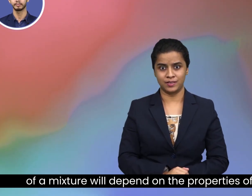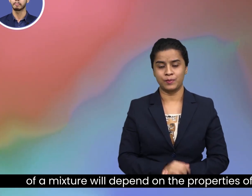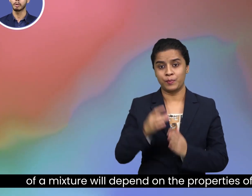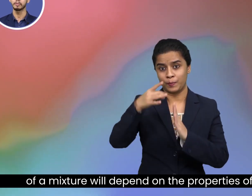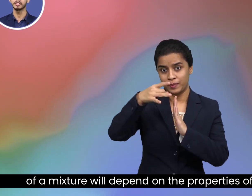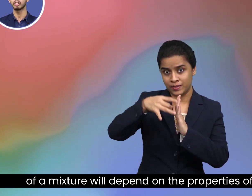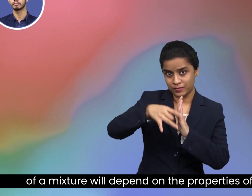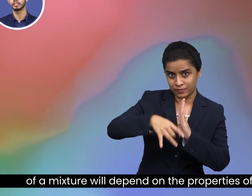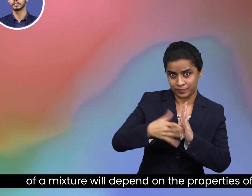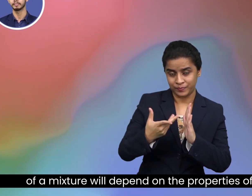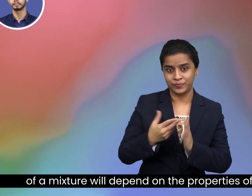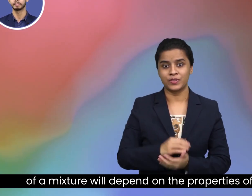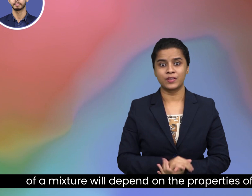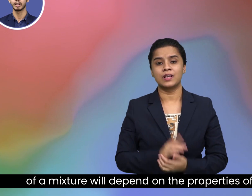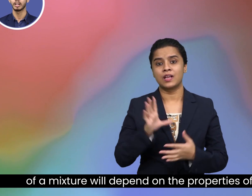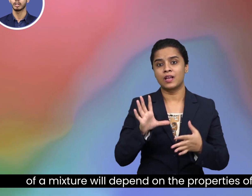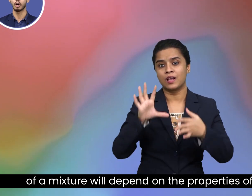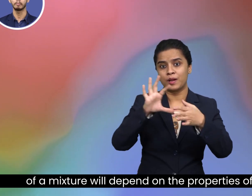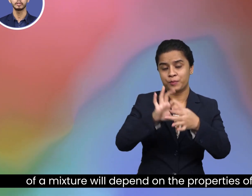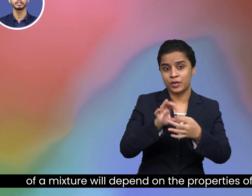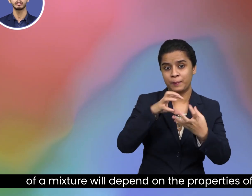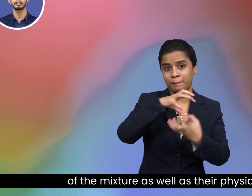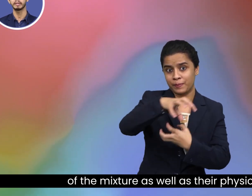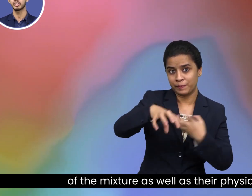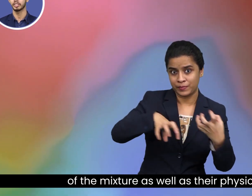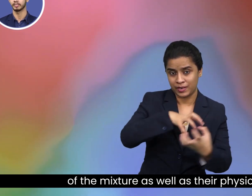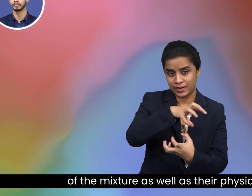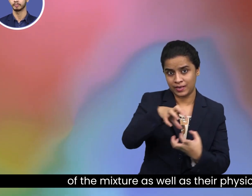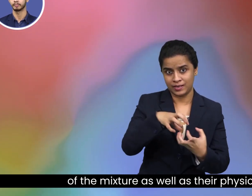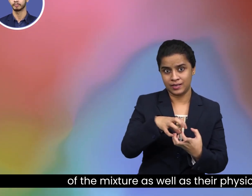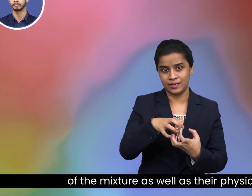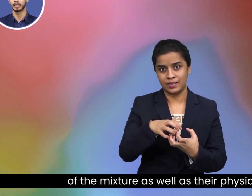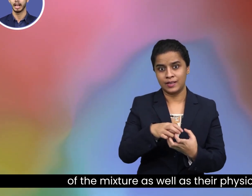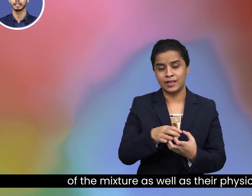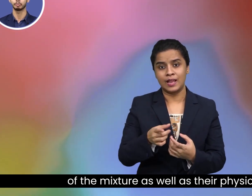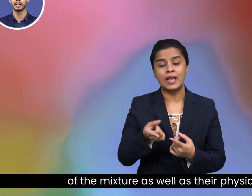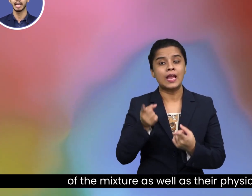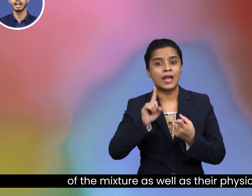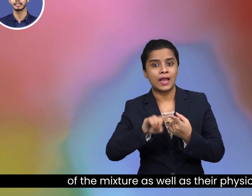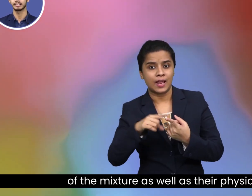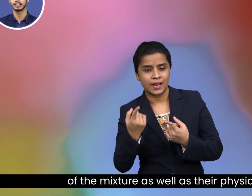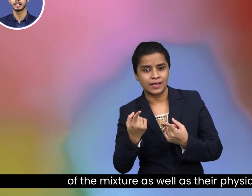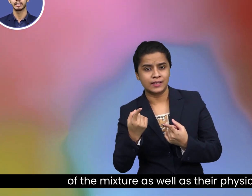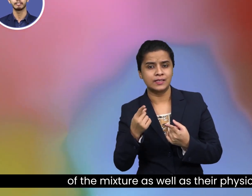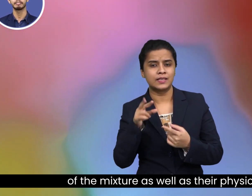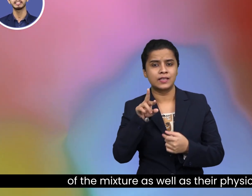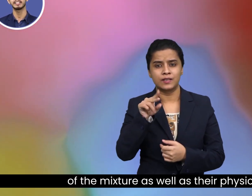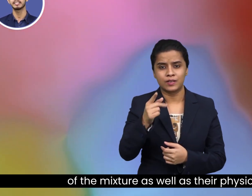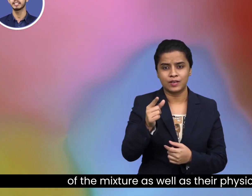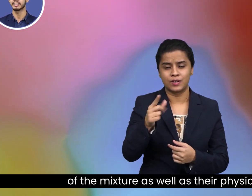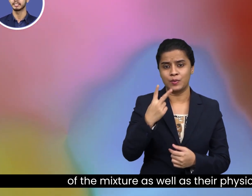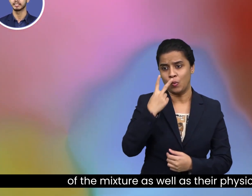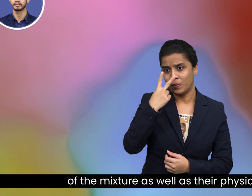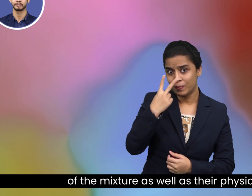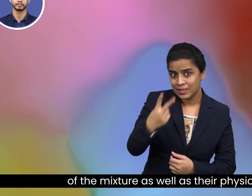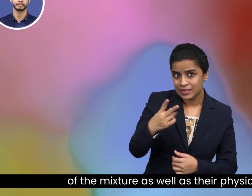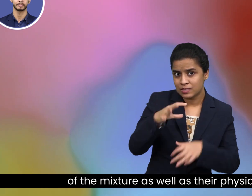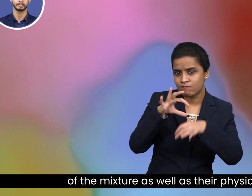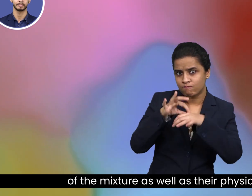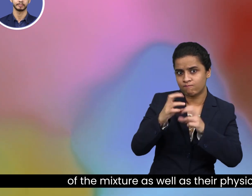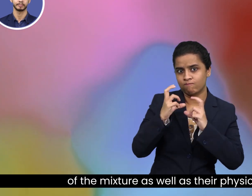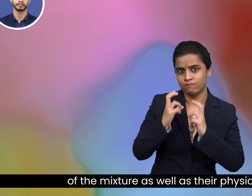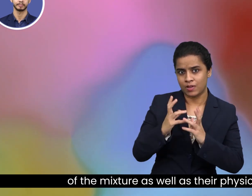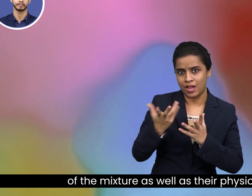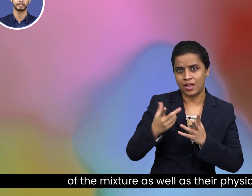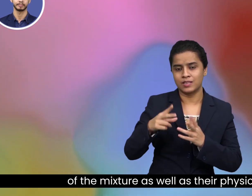the properties of the components of the mixture as well as their physical states.